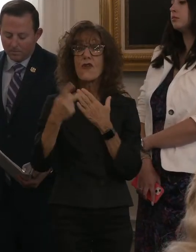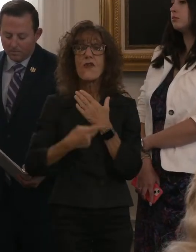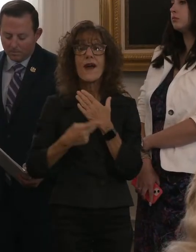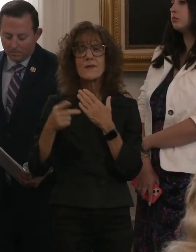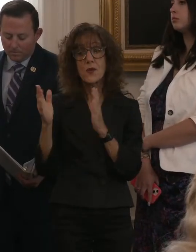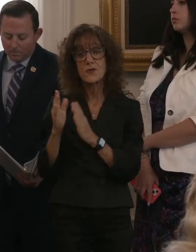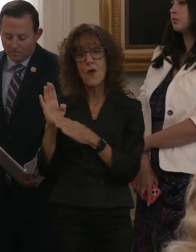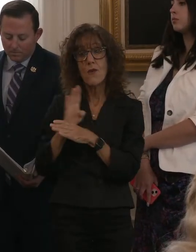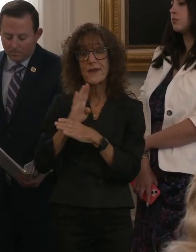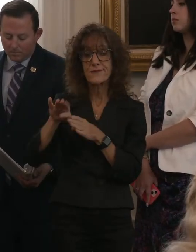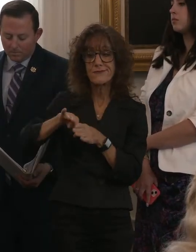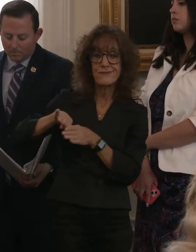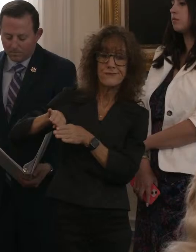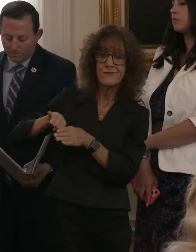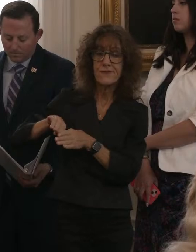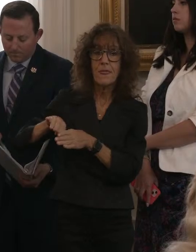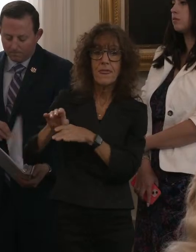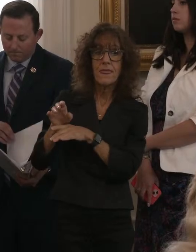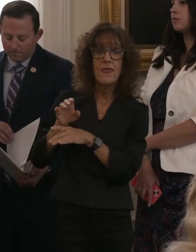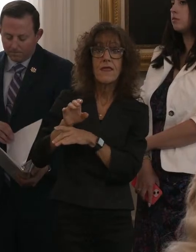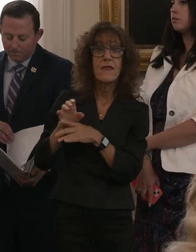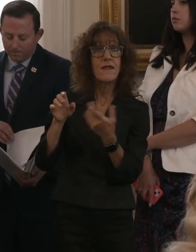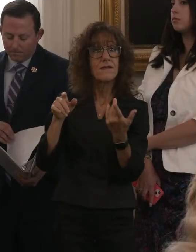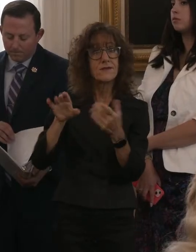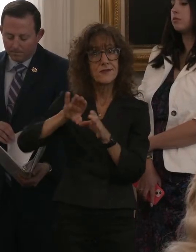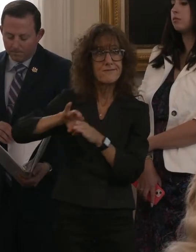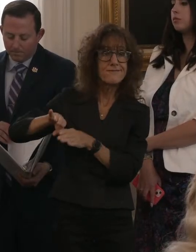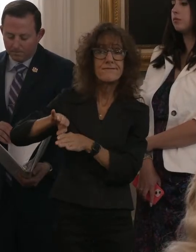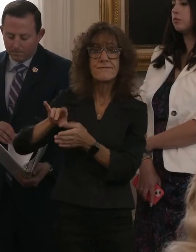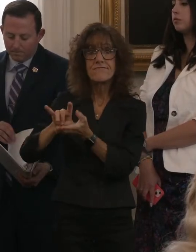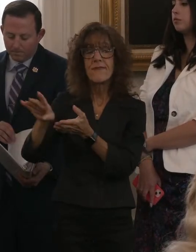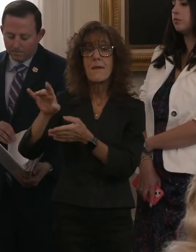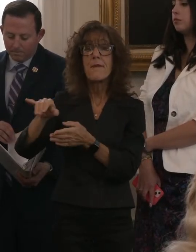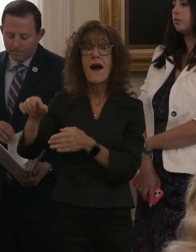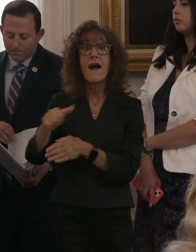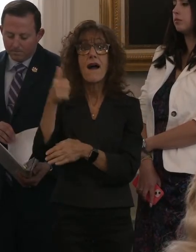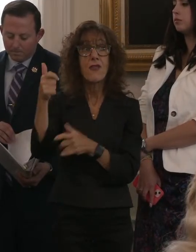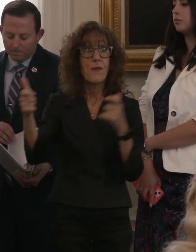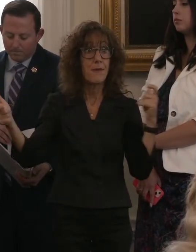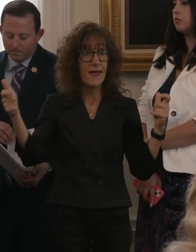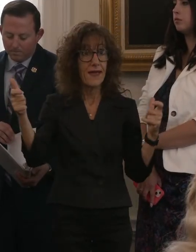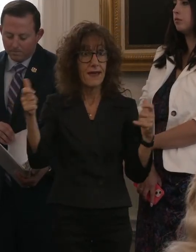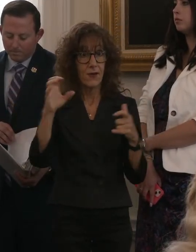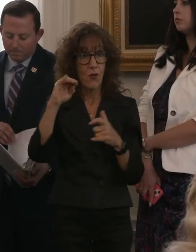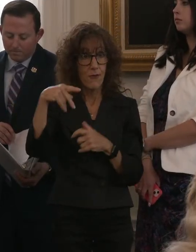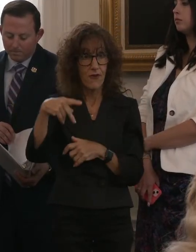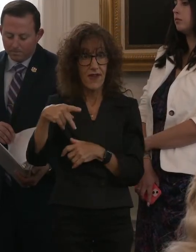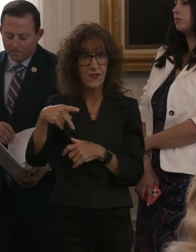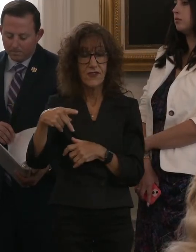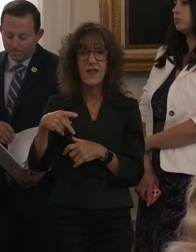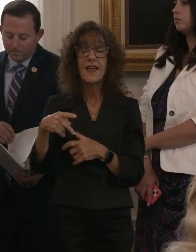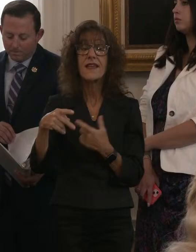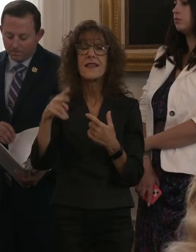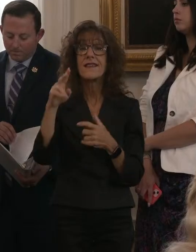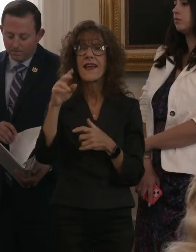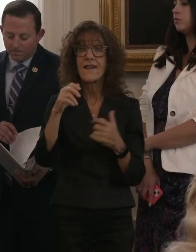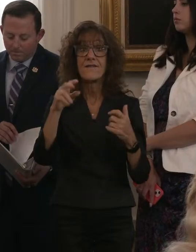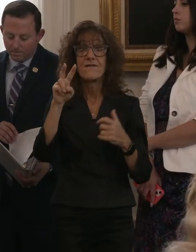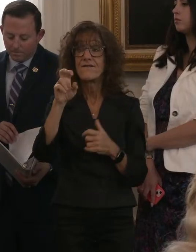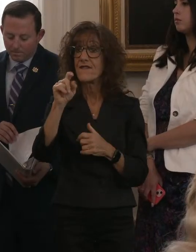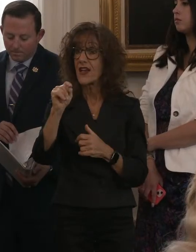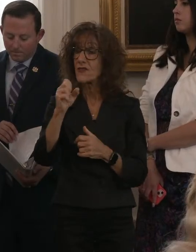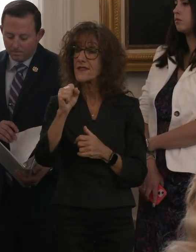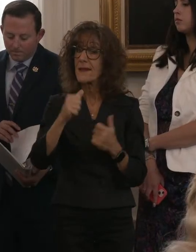sidelined by massive organizations. We are empowering the departments of veterans and military families to set